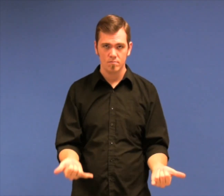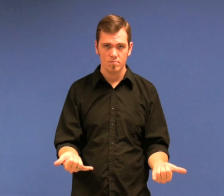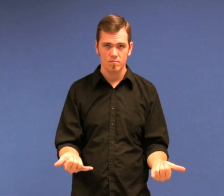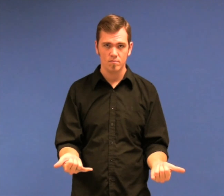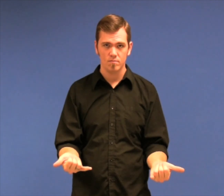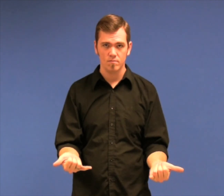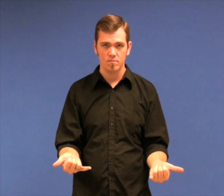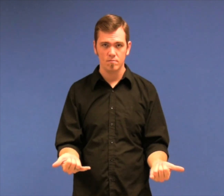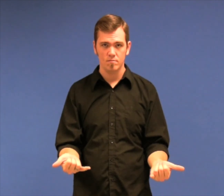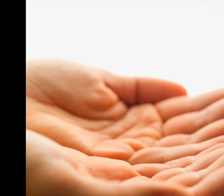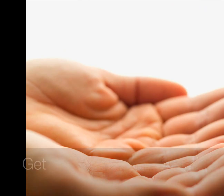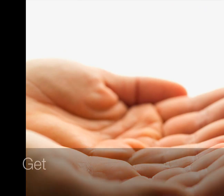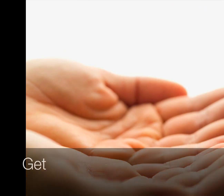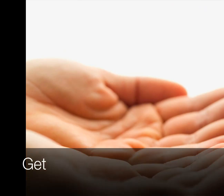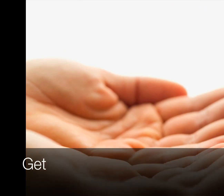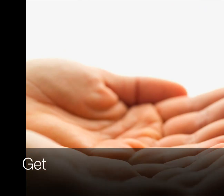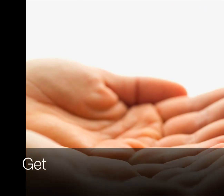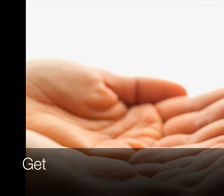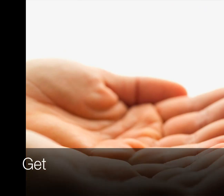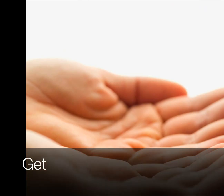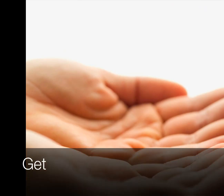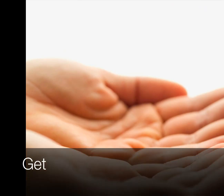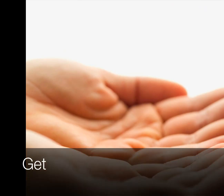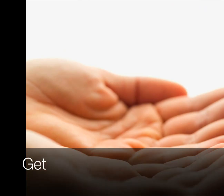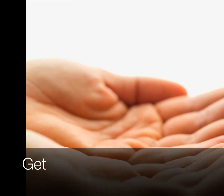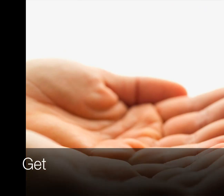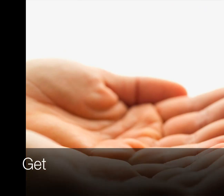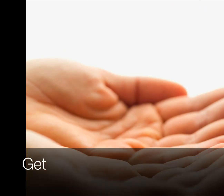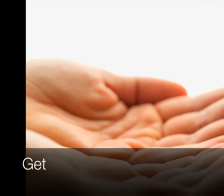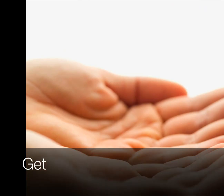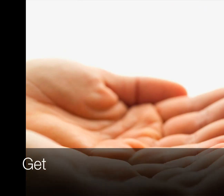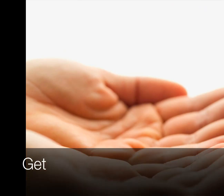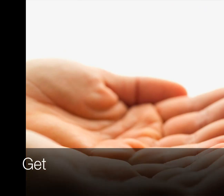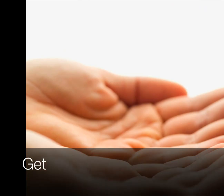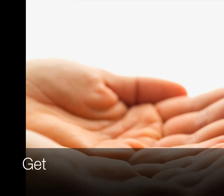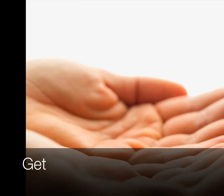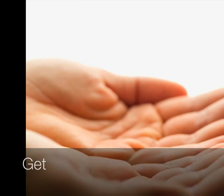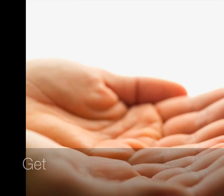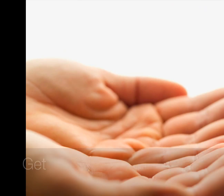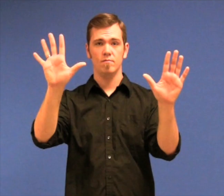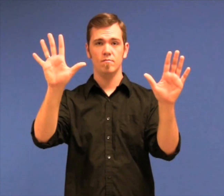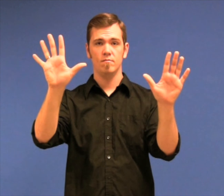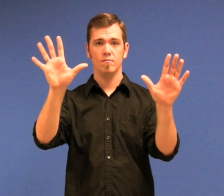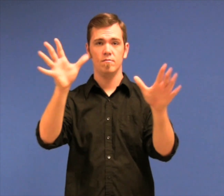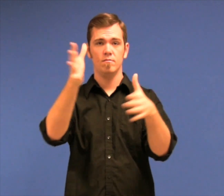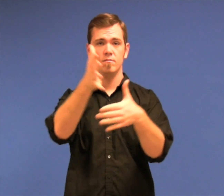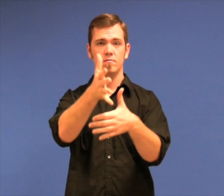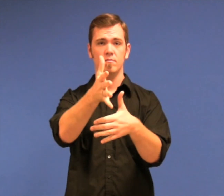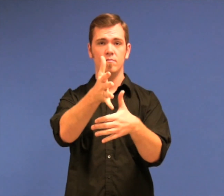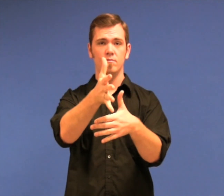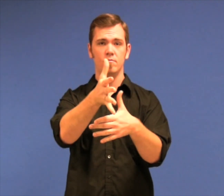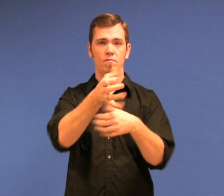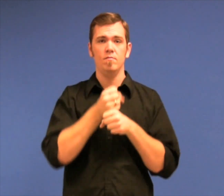Today. And your last sign for this lesson is the sign for get. It's on the back page, and it's